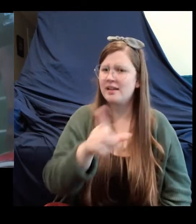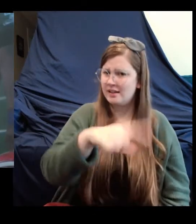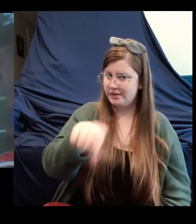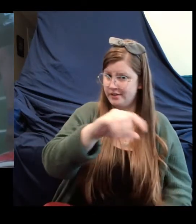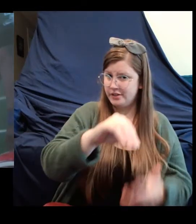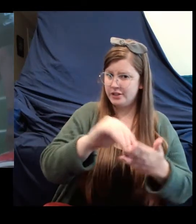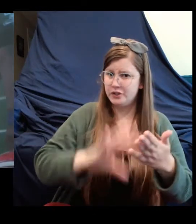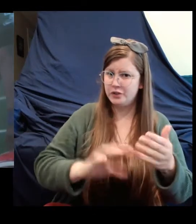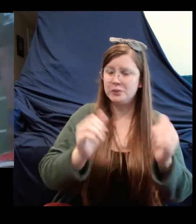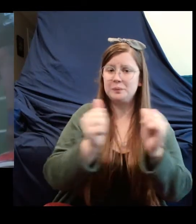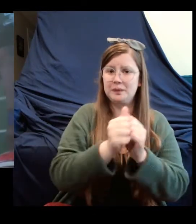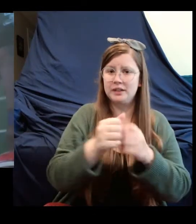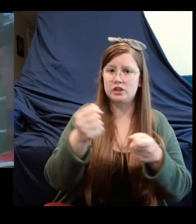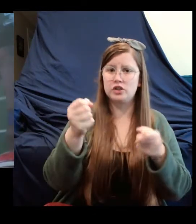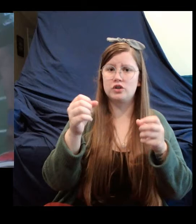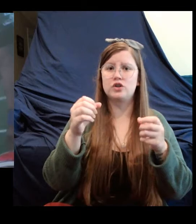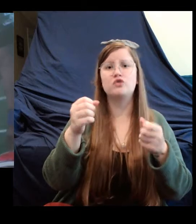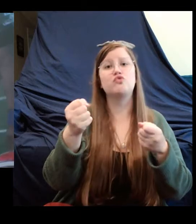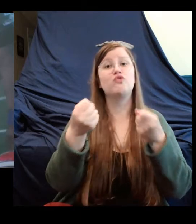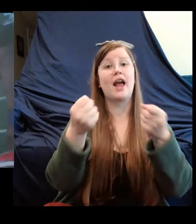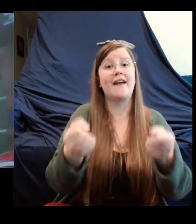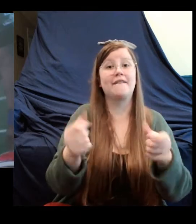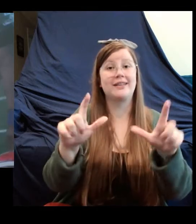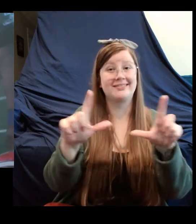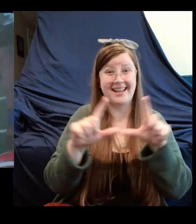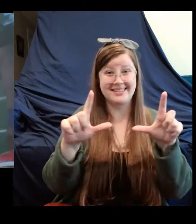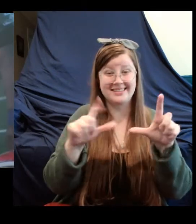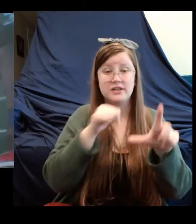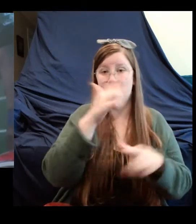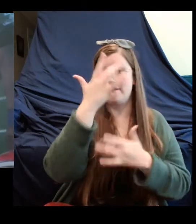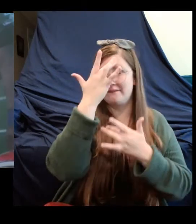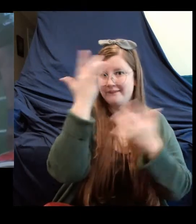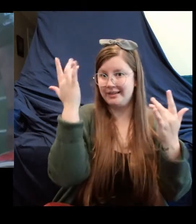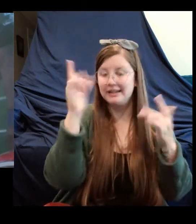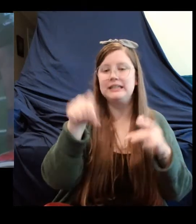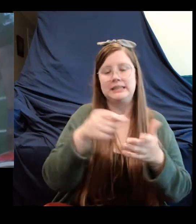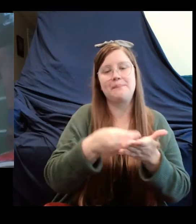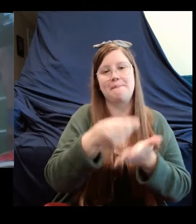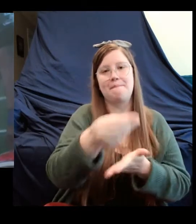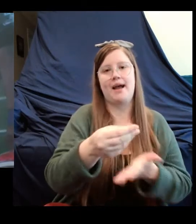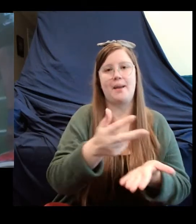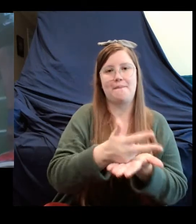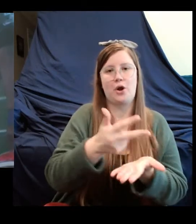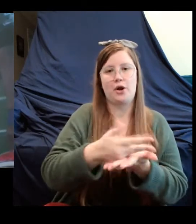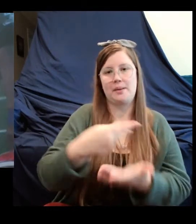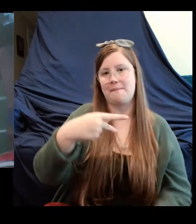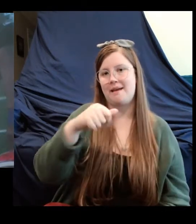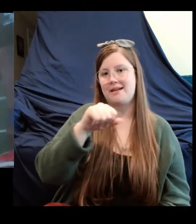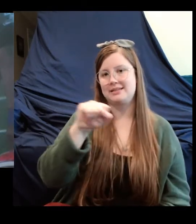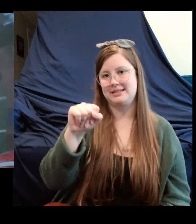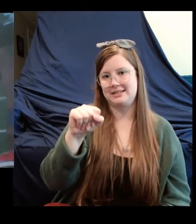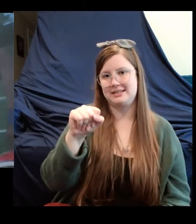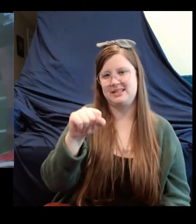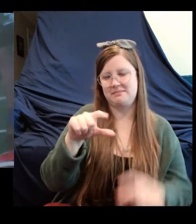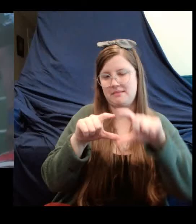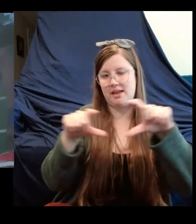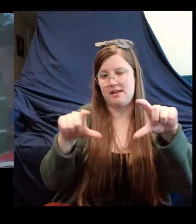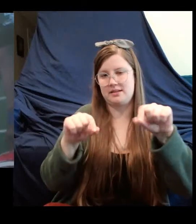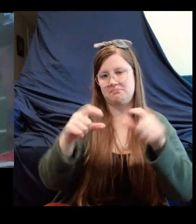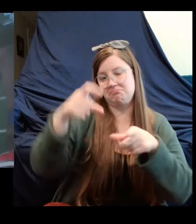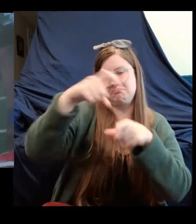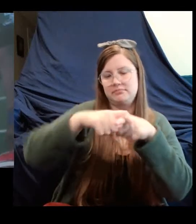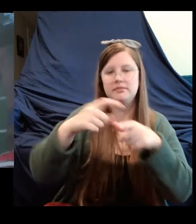driver's license, don't forget that you need to buy a parking pass in order to park on campus in the student parking